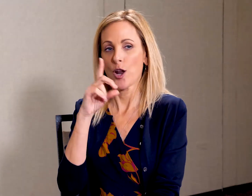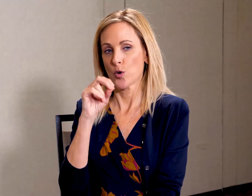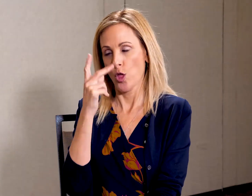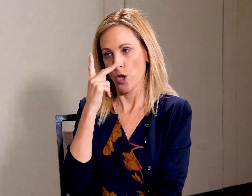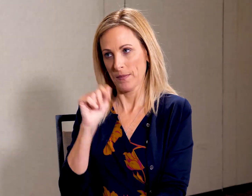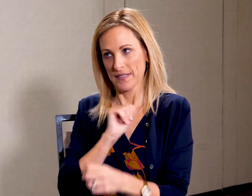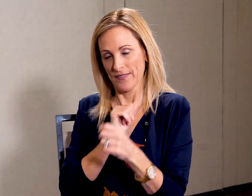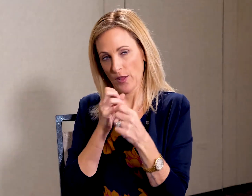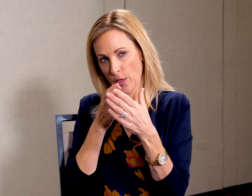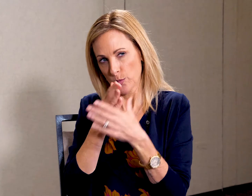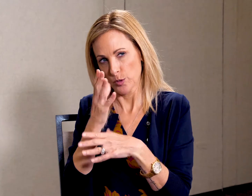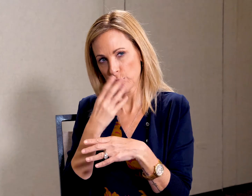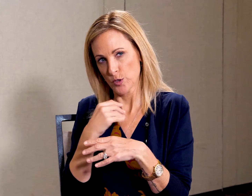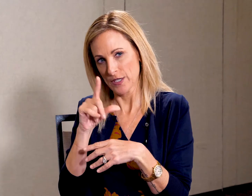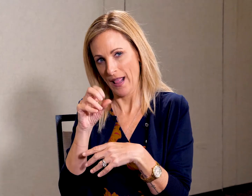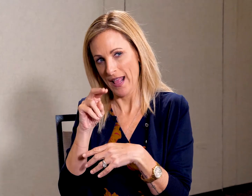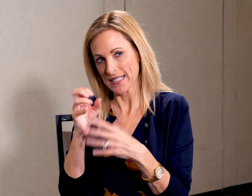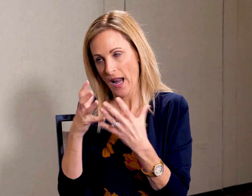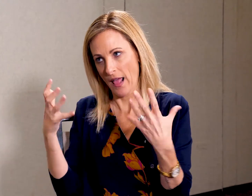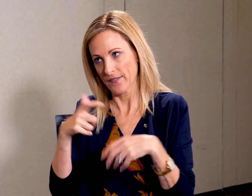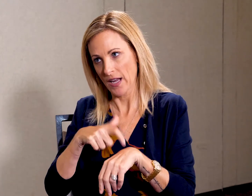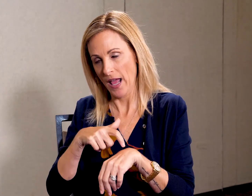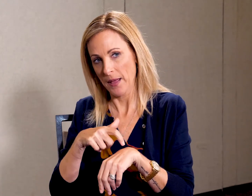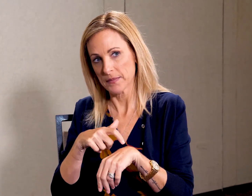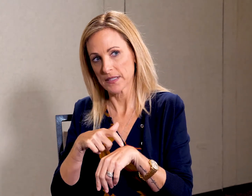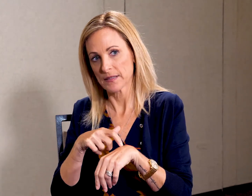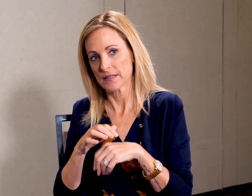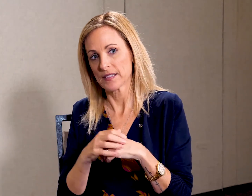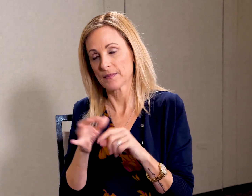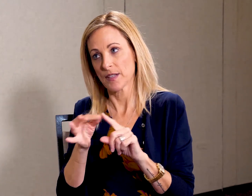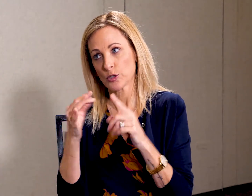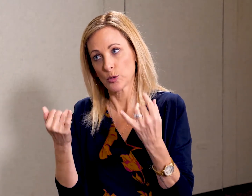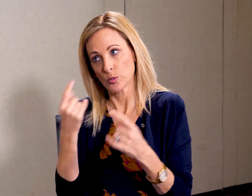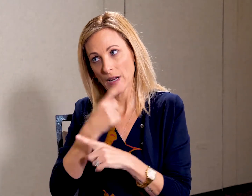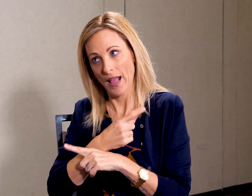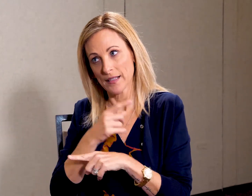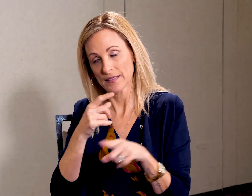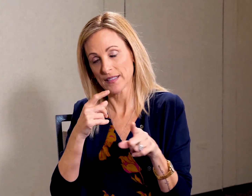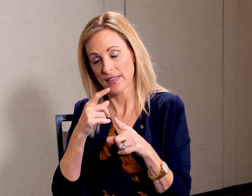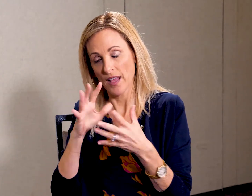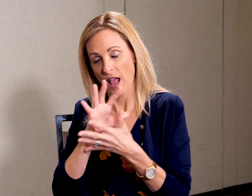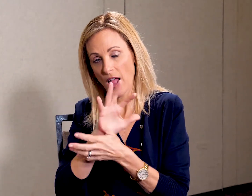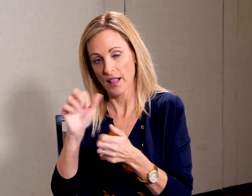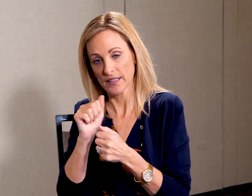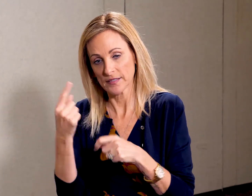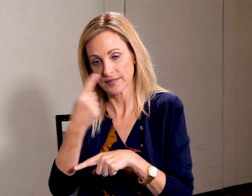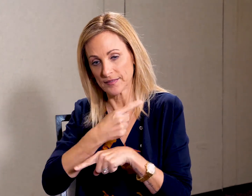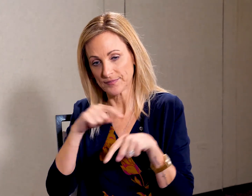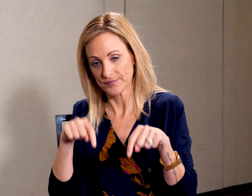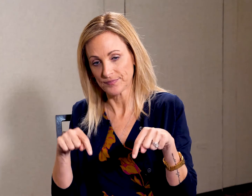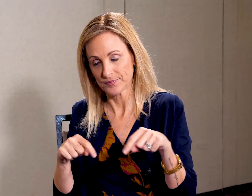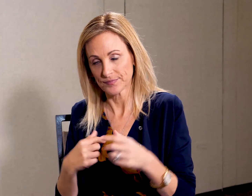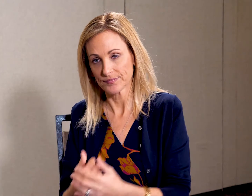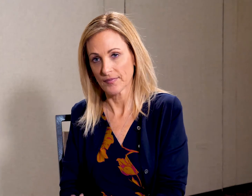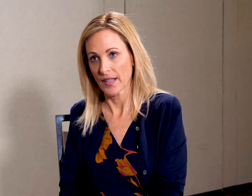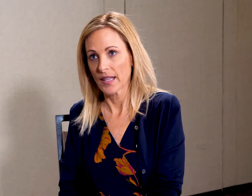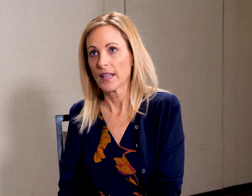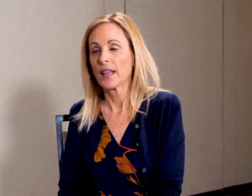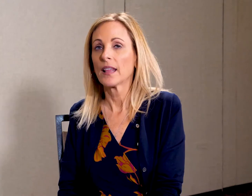I do see myself through a Jewish lens in a great number of ways, especially on a day like today, being that it's Holocaust